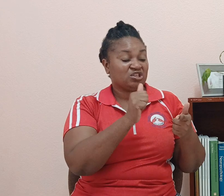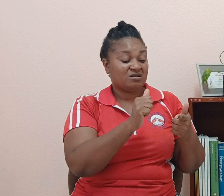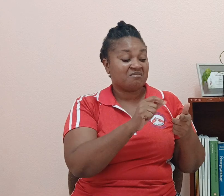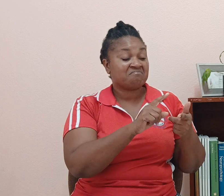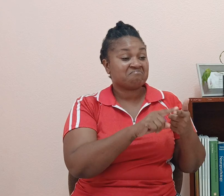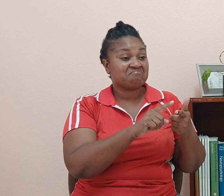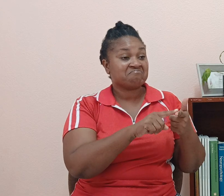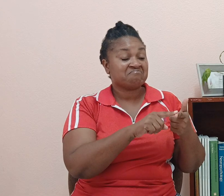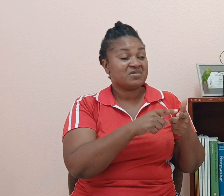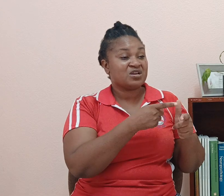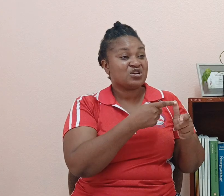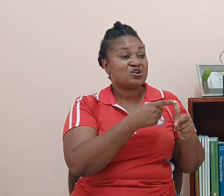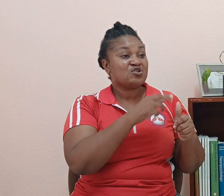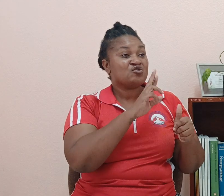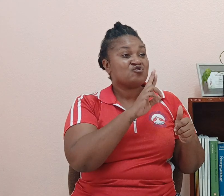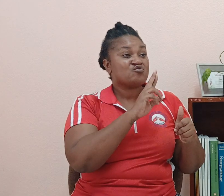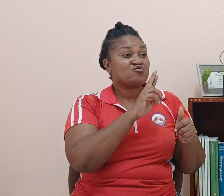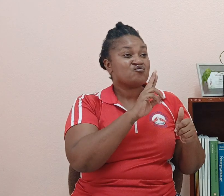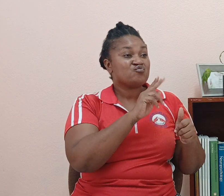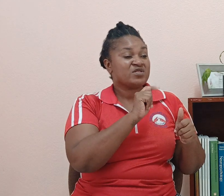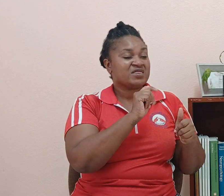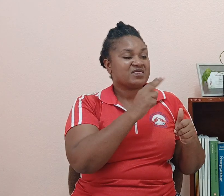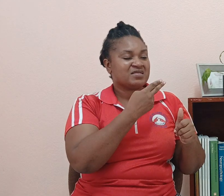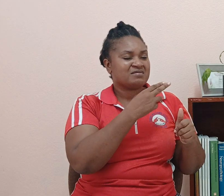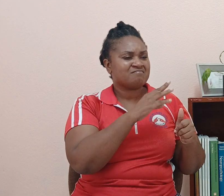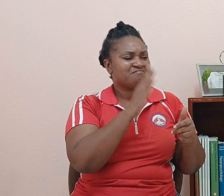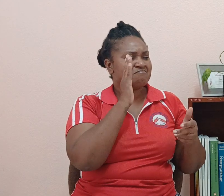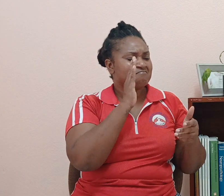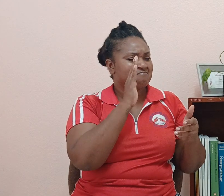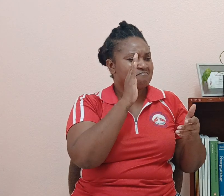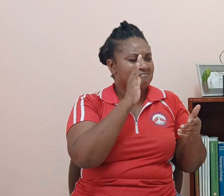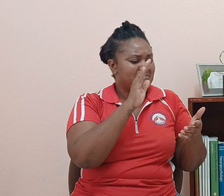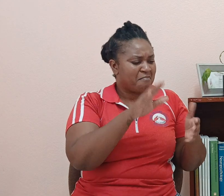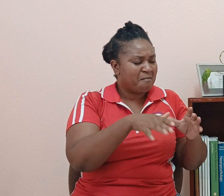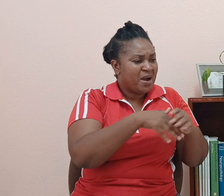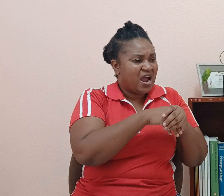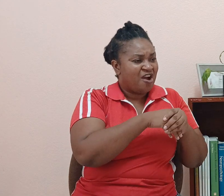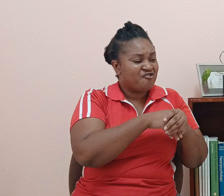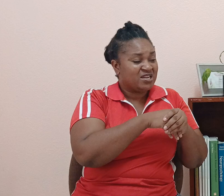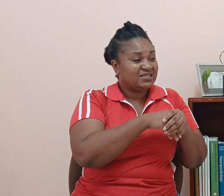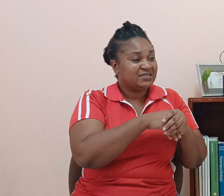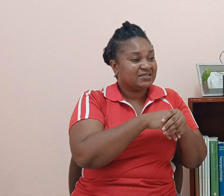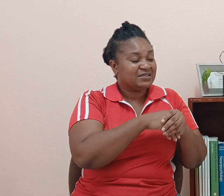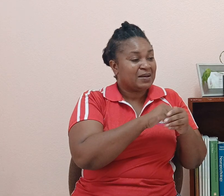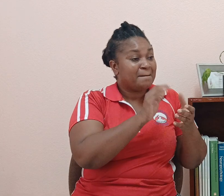Ruth was married to Mahlon, and Orpha was married to Chilion.